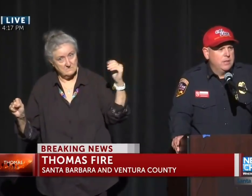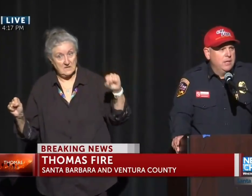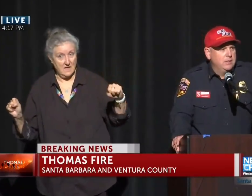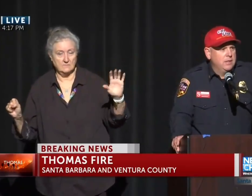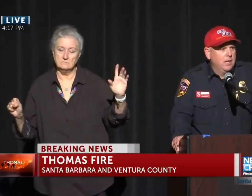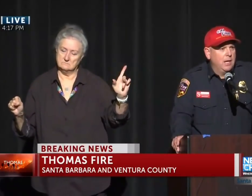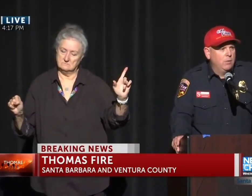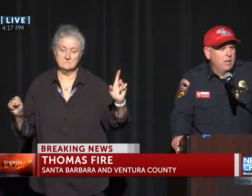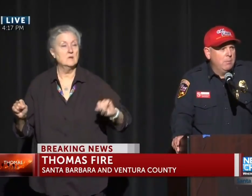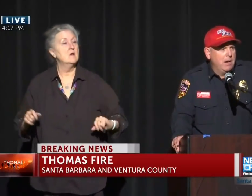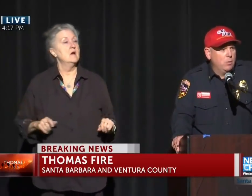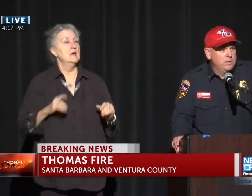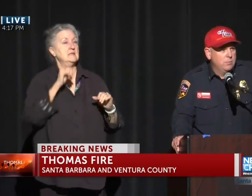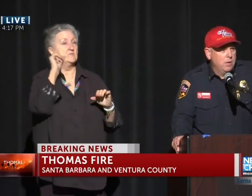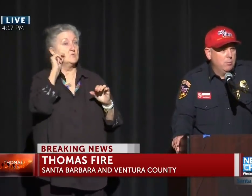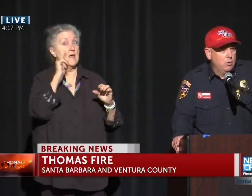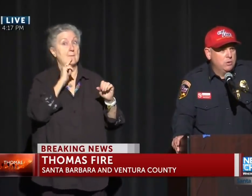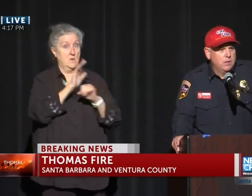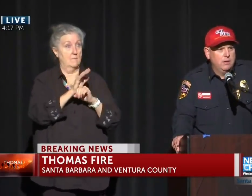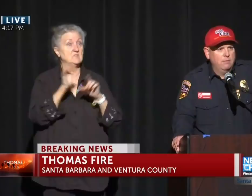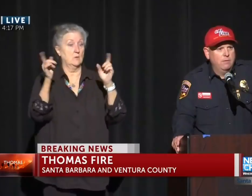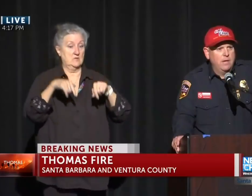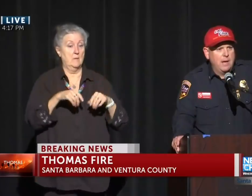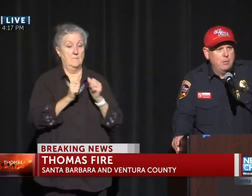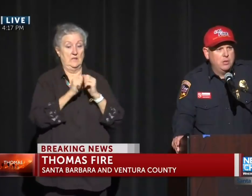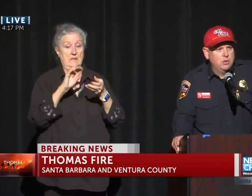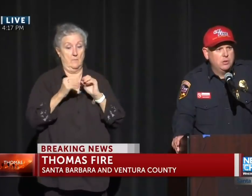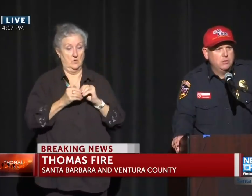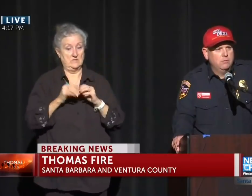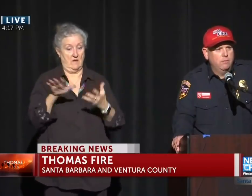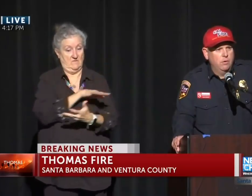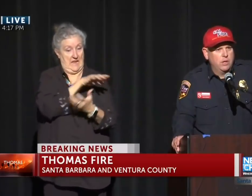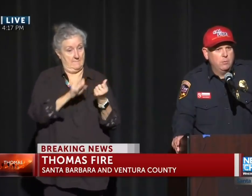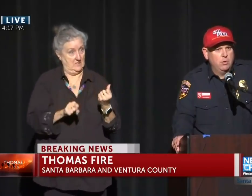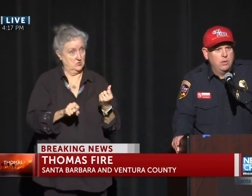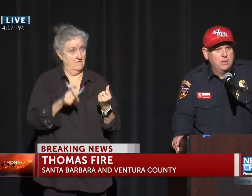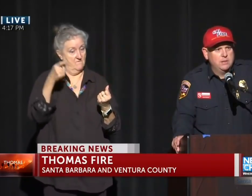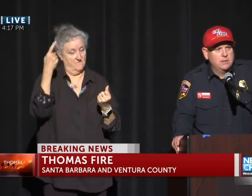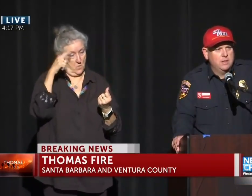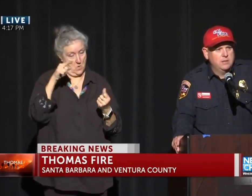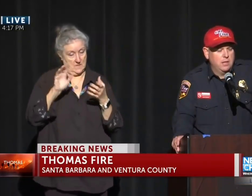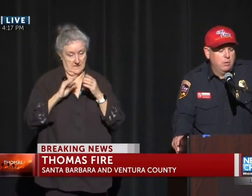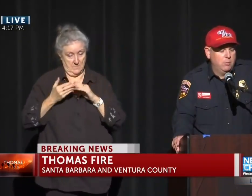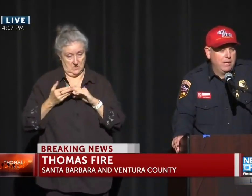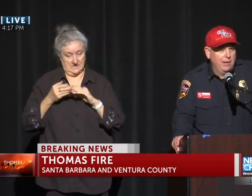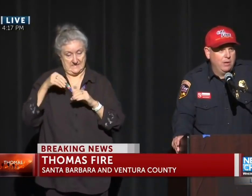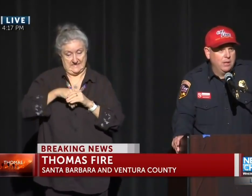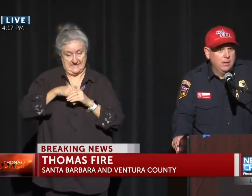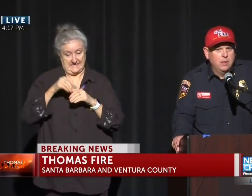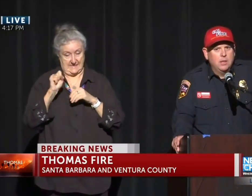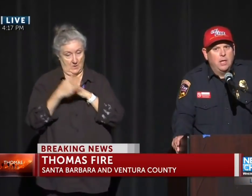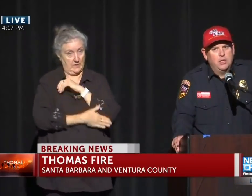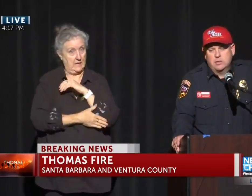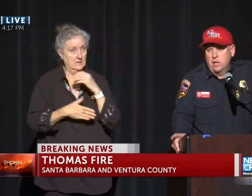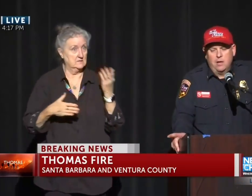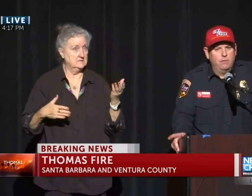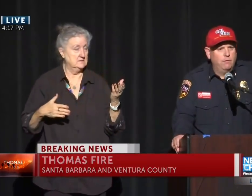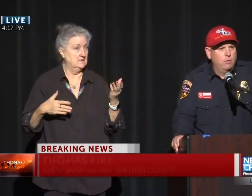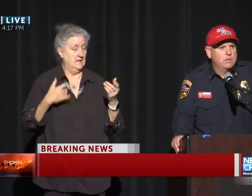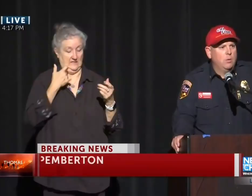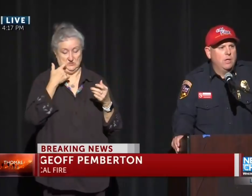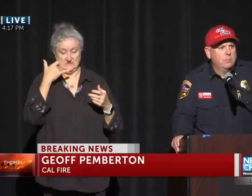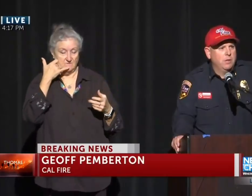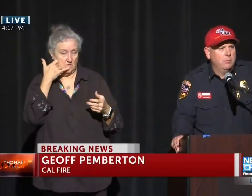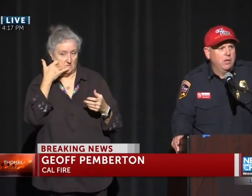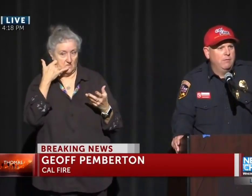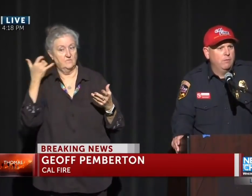Yesterday I promised that I would come back with some numbers of damage for the communities inside Santa Barbara County. I just got